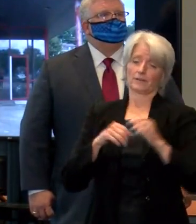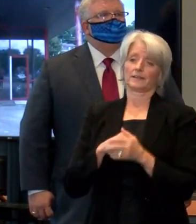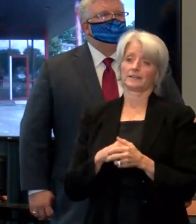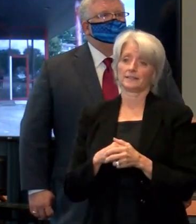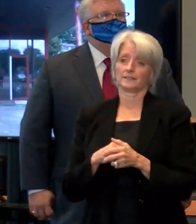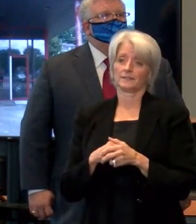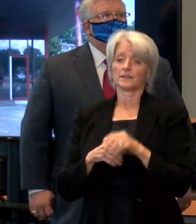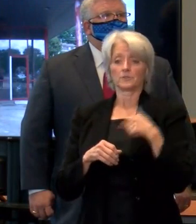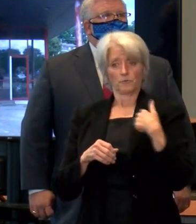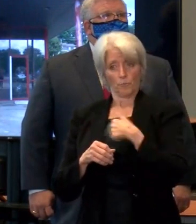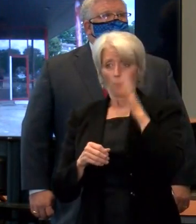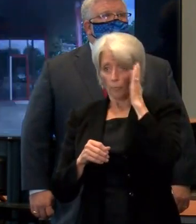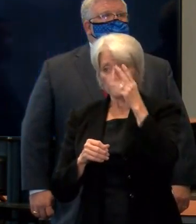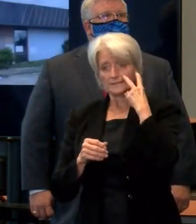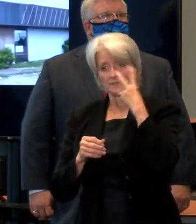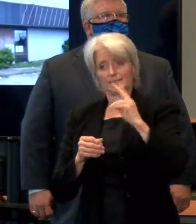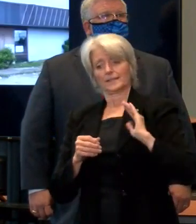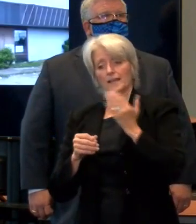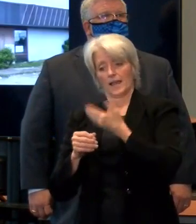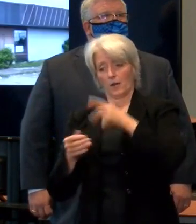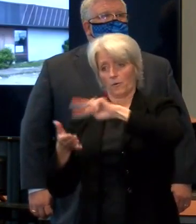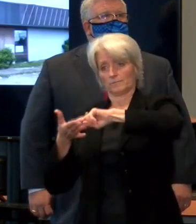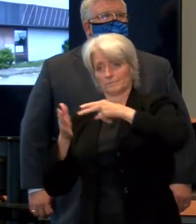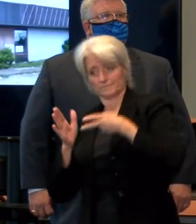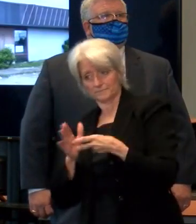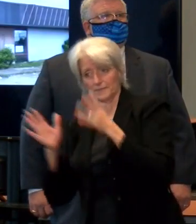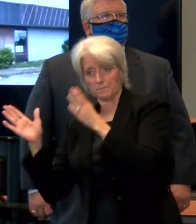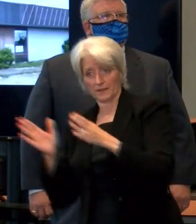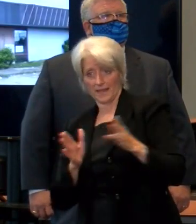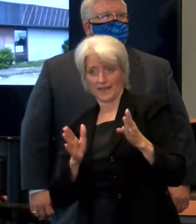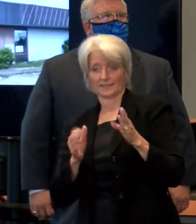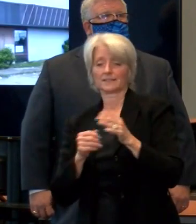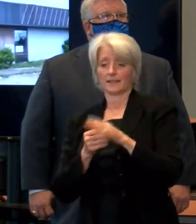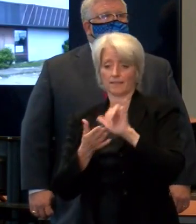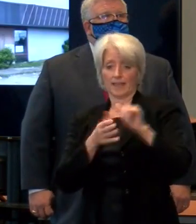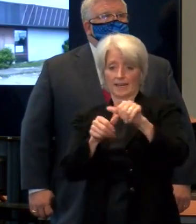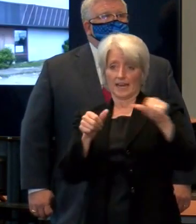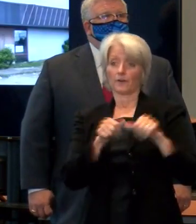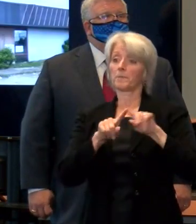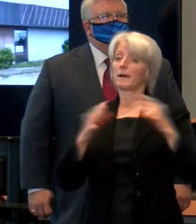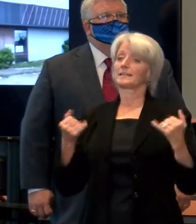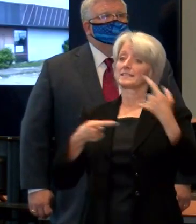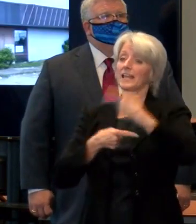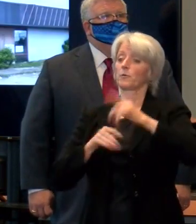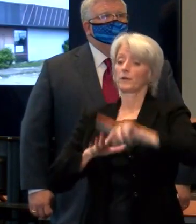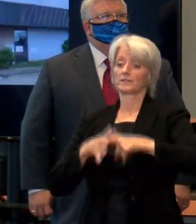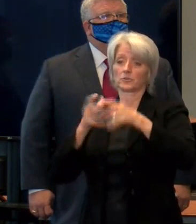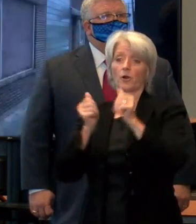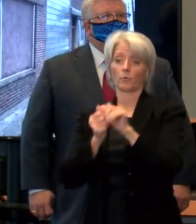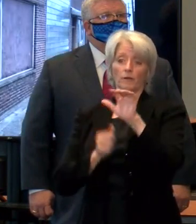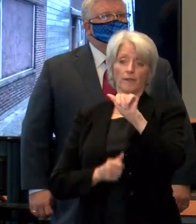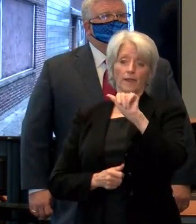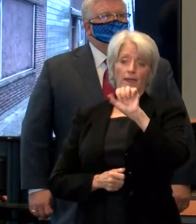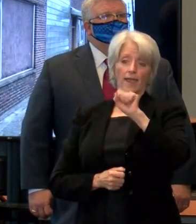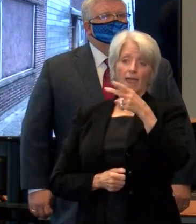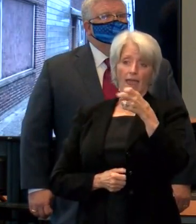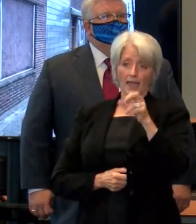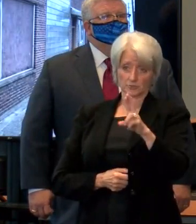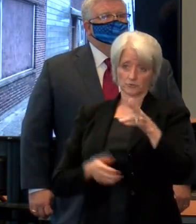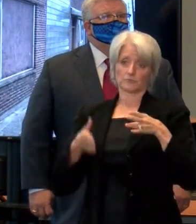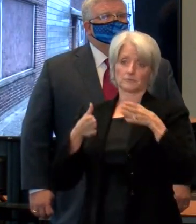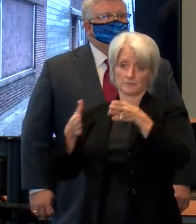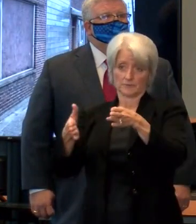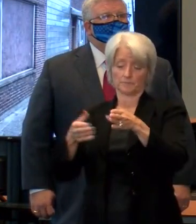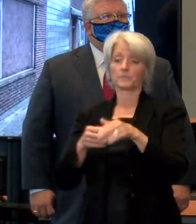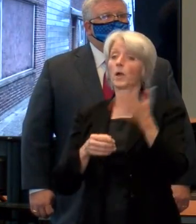our intentional efforts south of 630 and east of 30. But today, we kick it off with Asher Avenue. Being a former